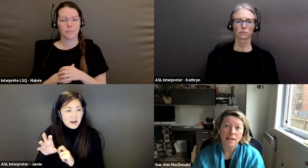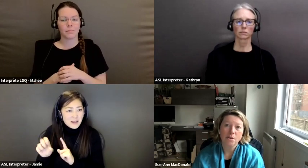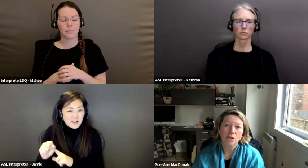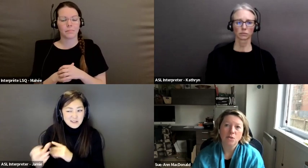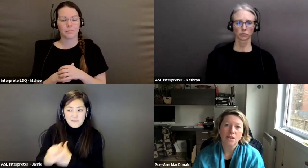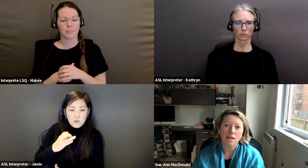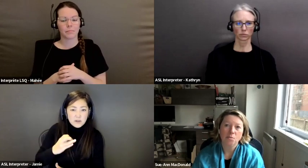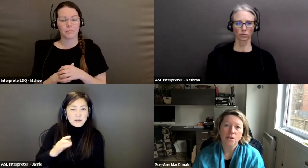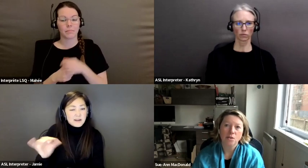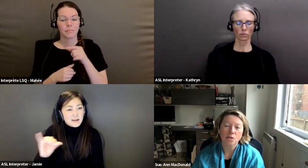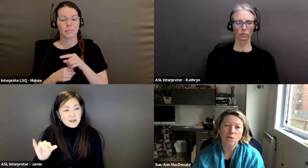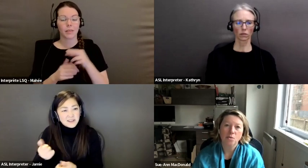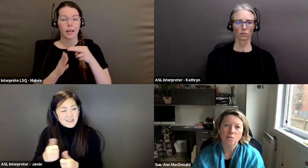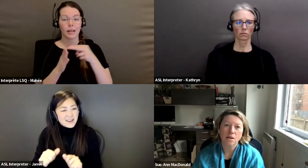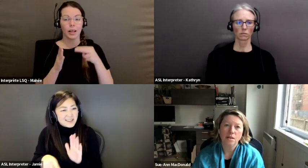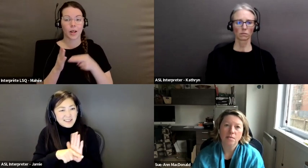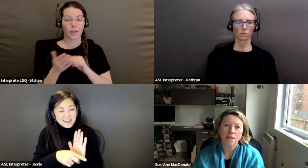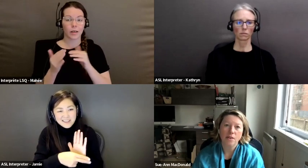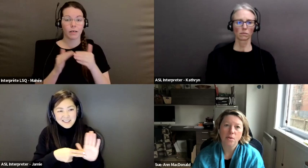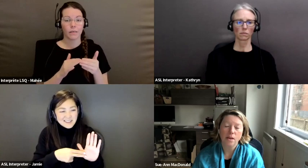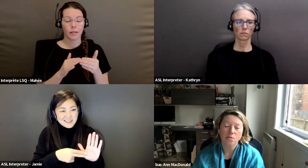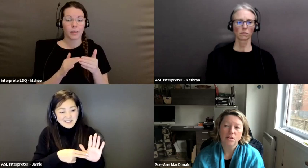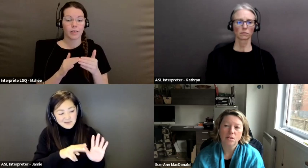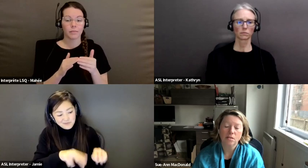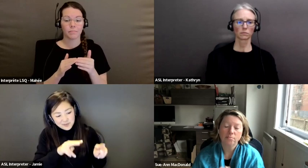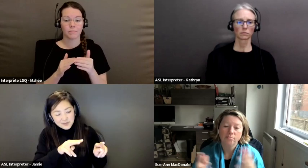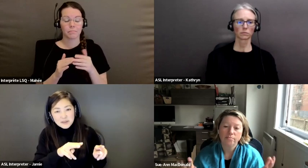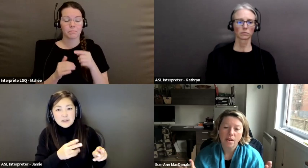know, the stigma associated with also